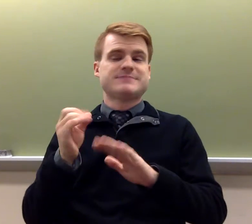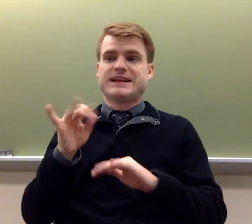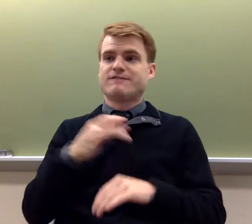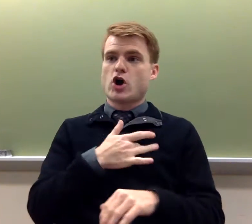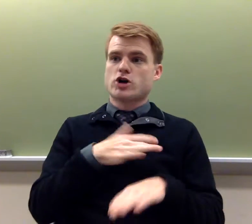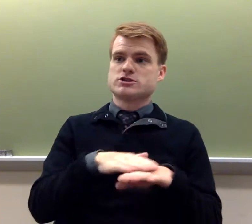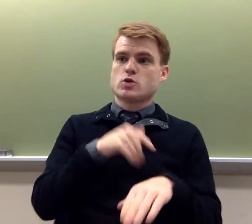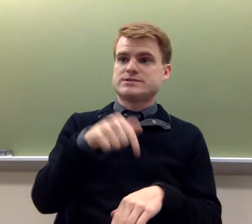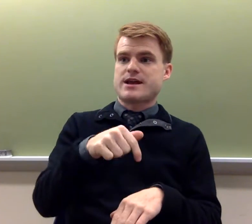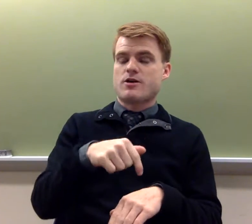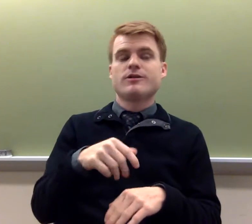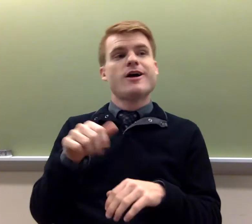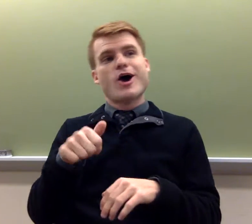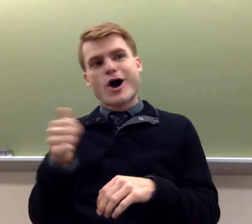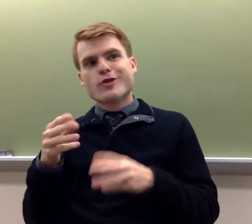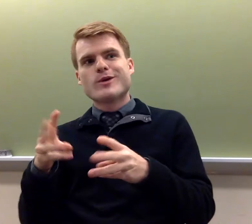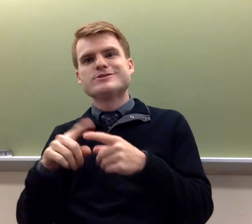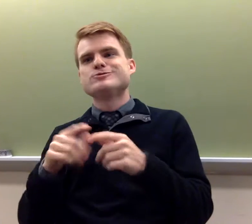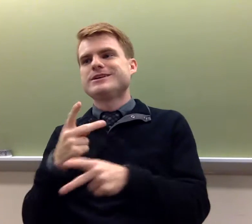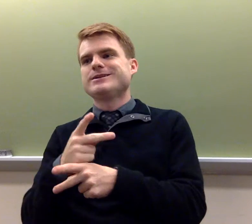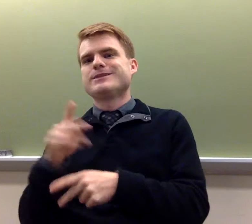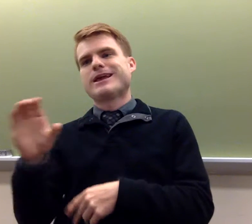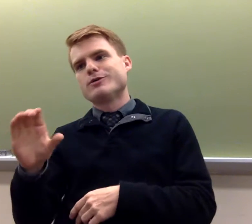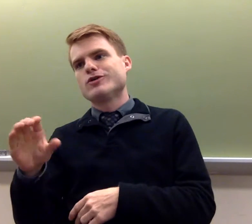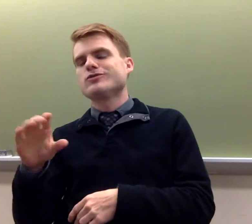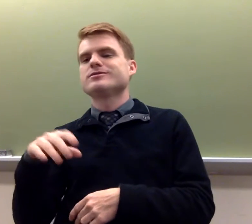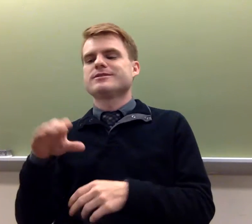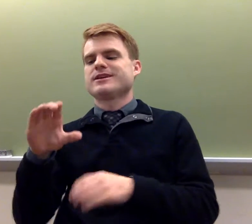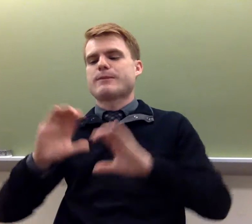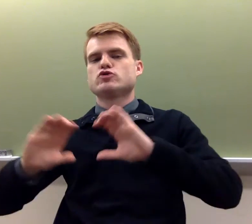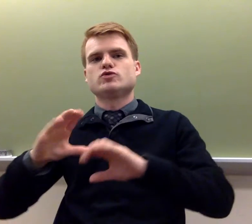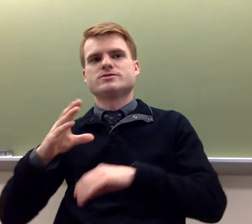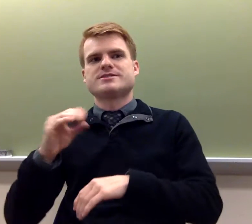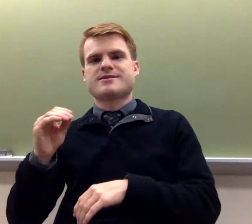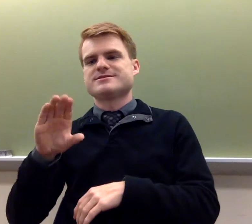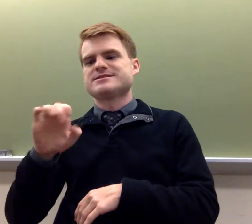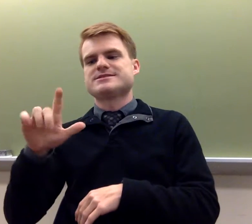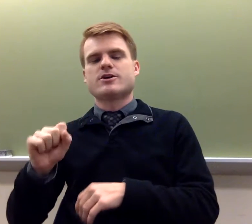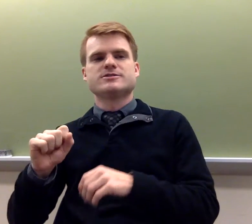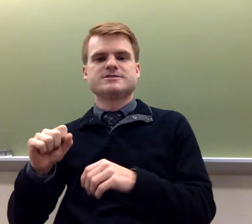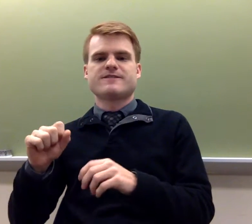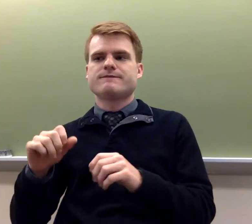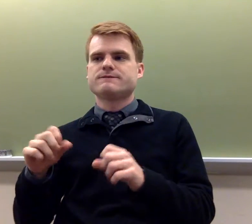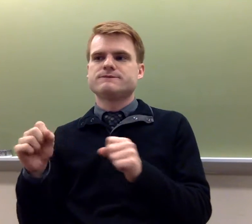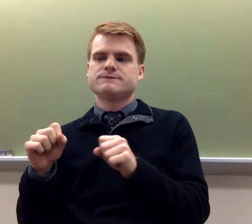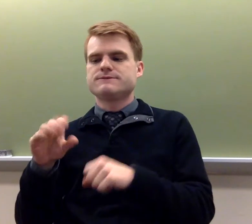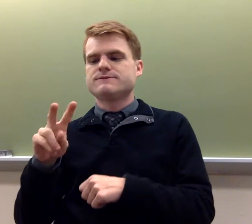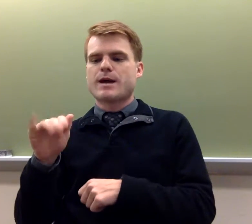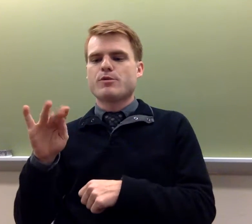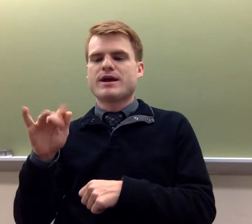and the cells vibrating, okay? I think I heard it over here. Give me another guess. What other organ?